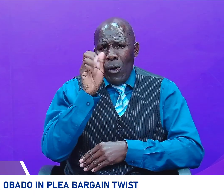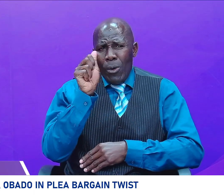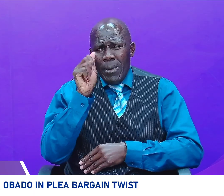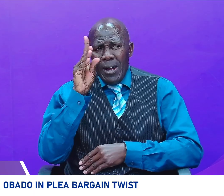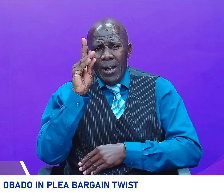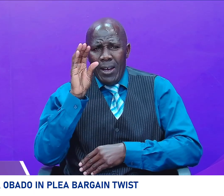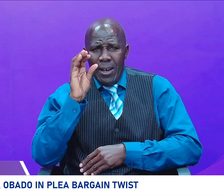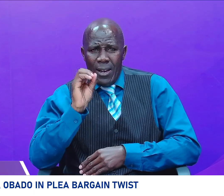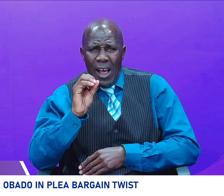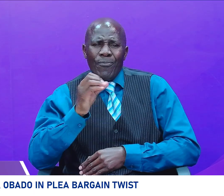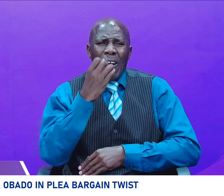Obado in the